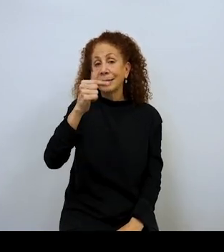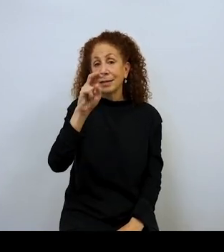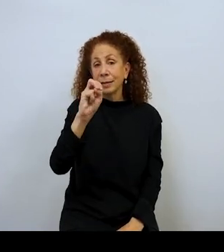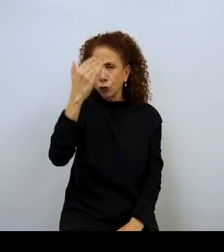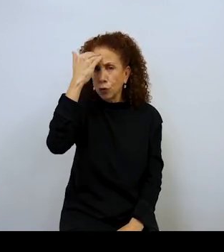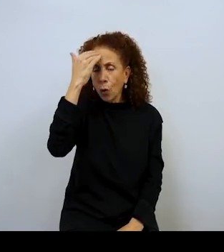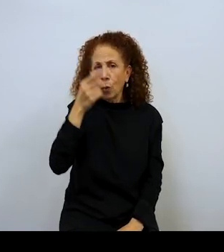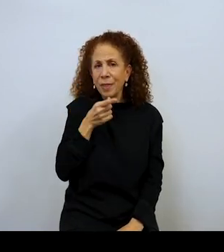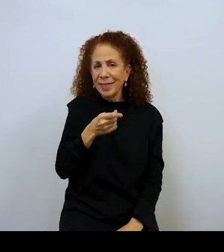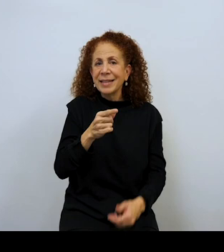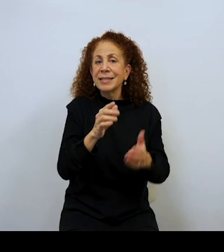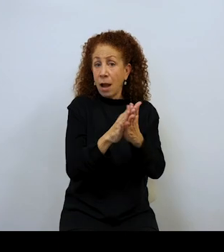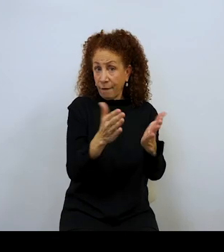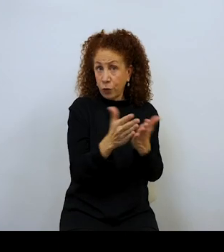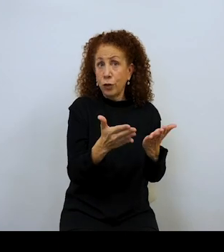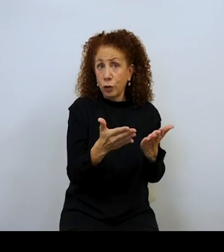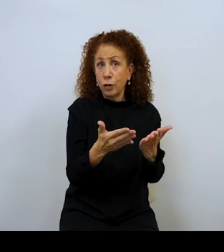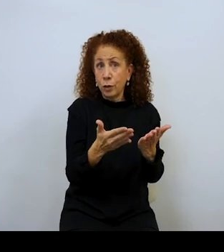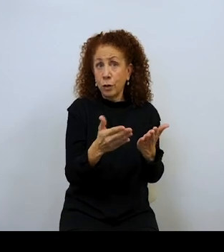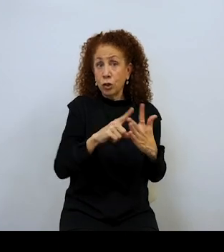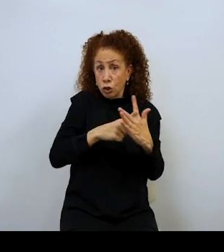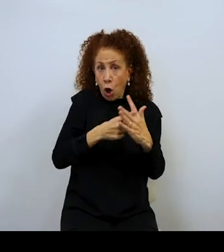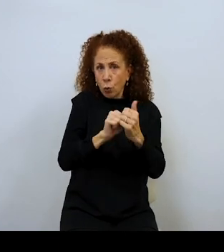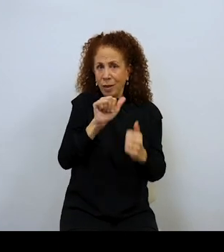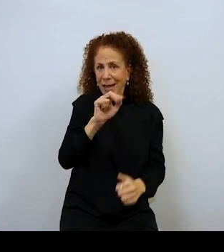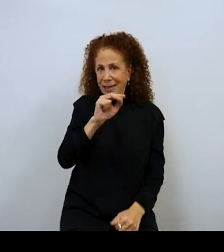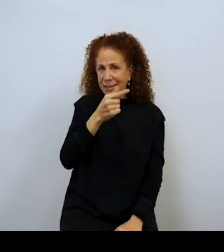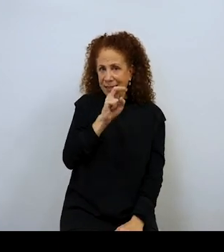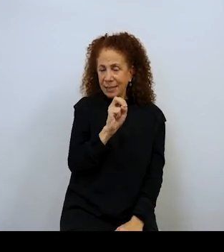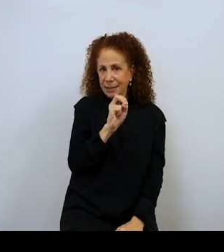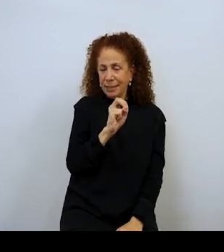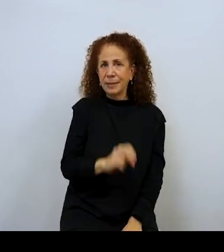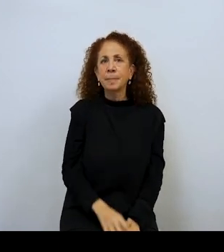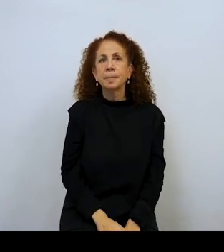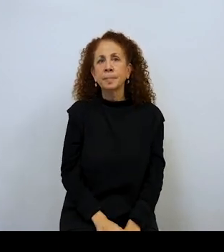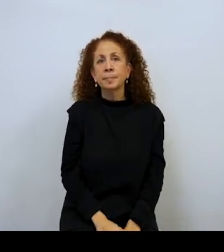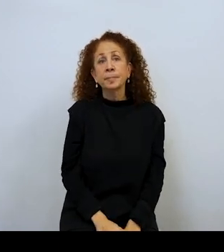the play, the novel started with Antigone. It is...